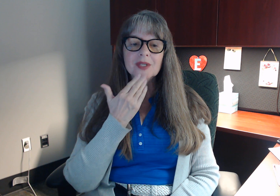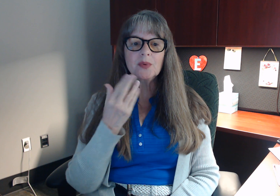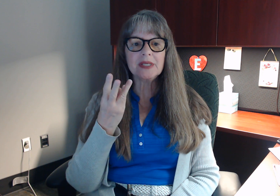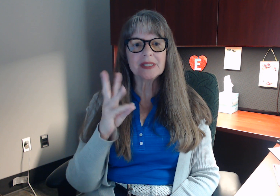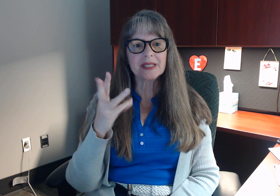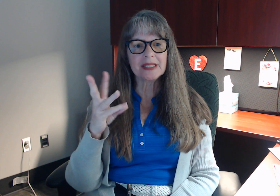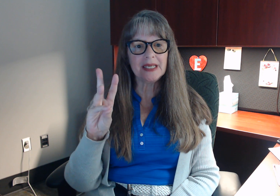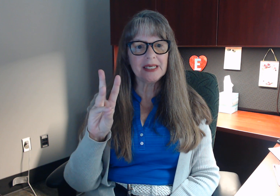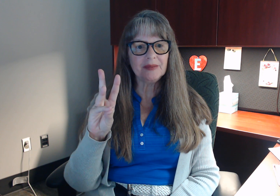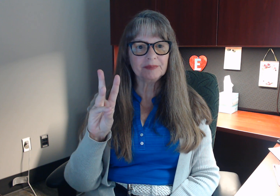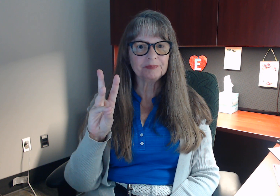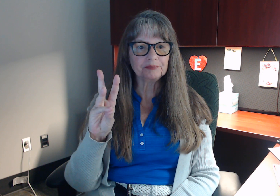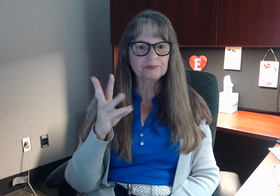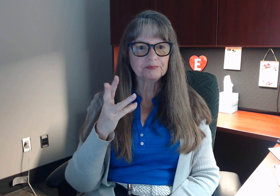Sweet 16.